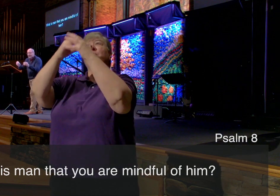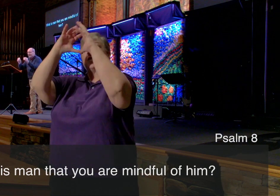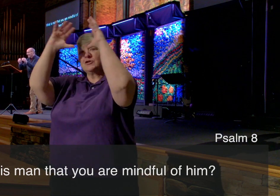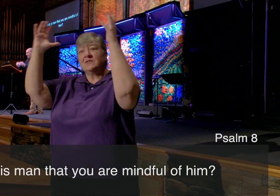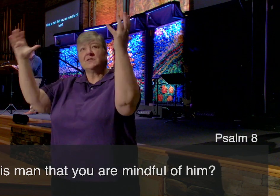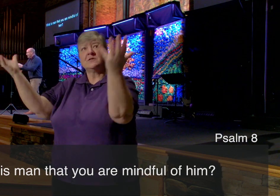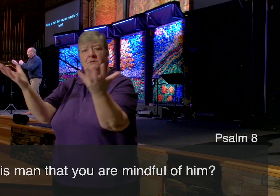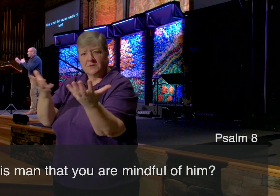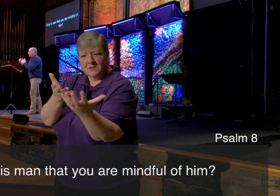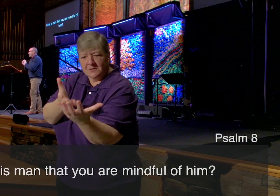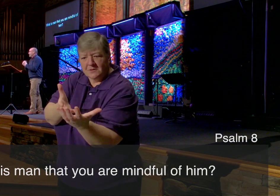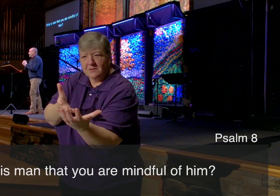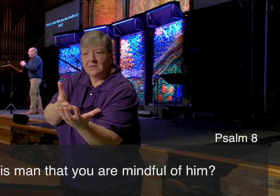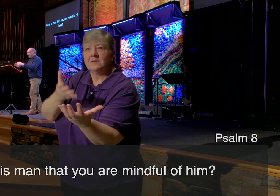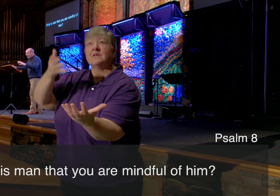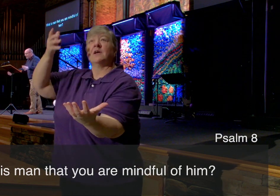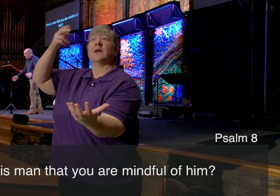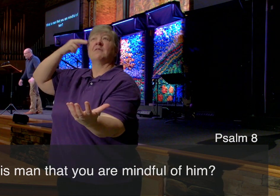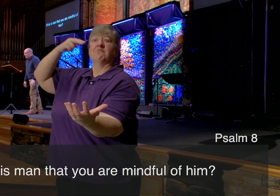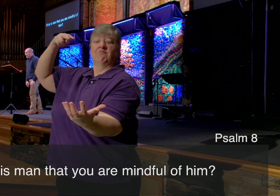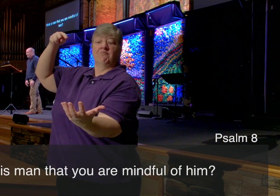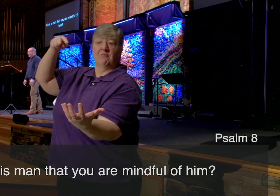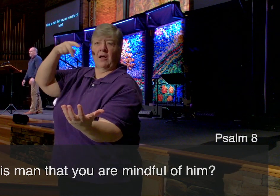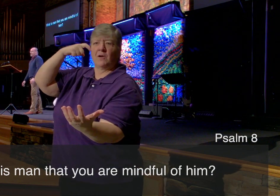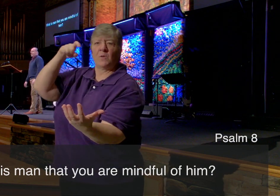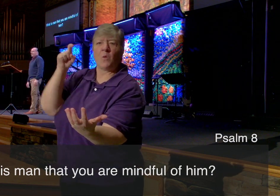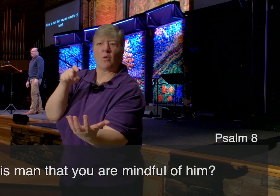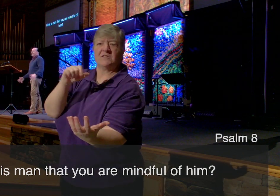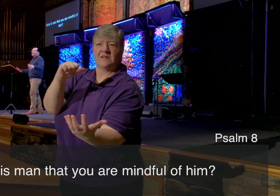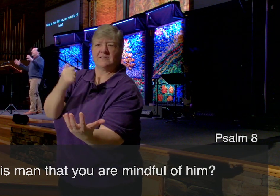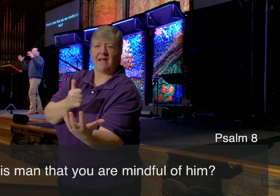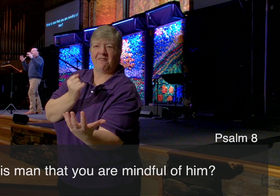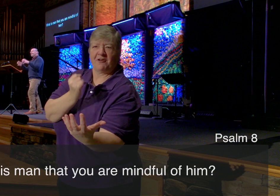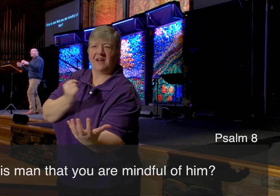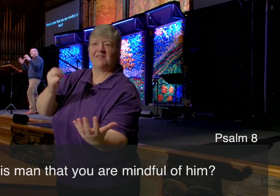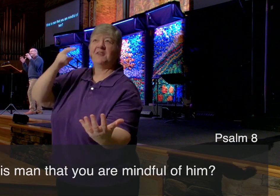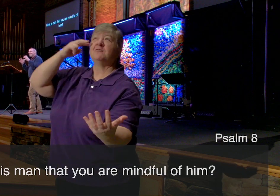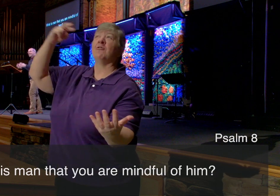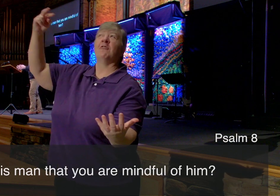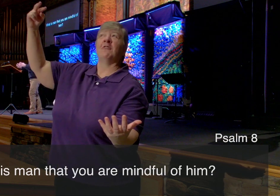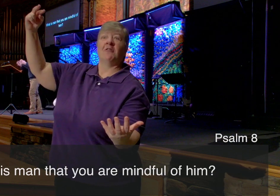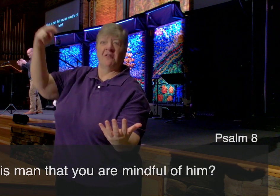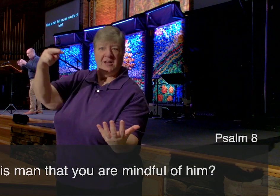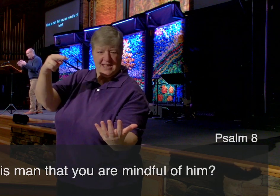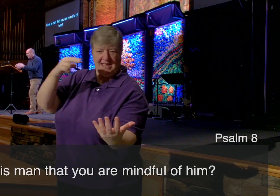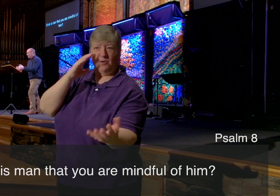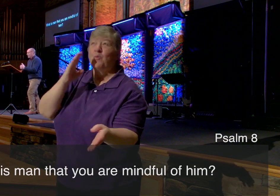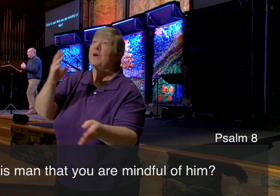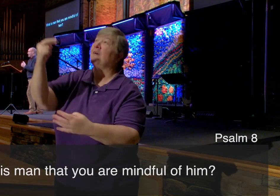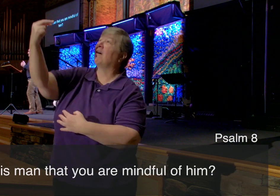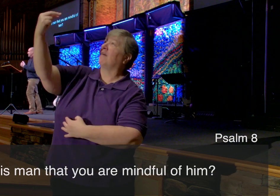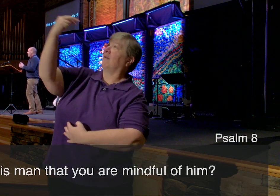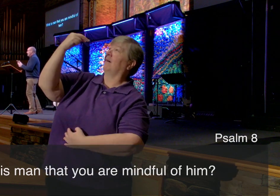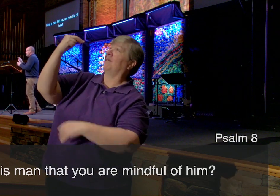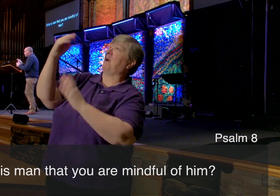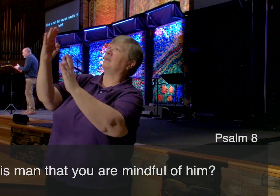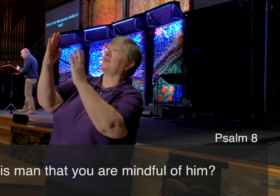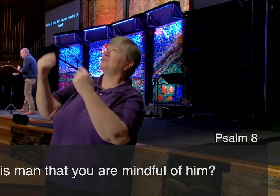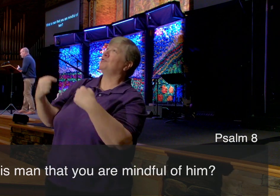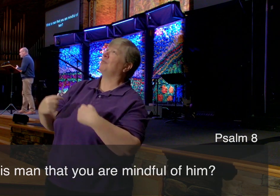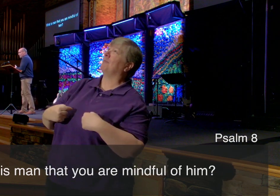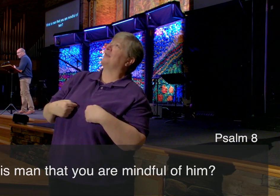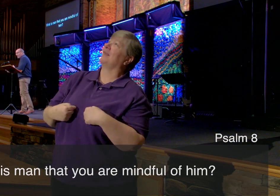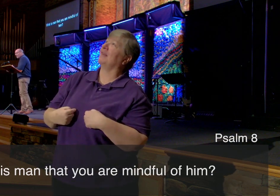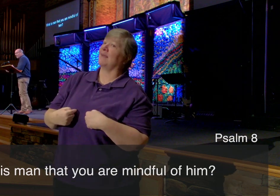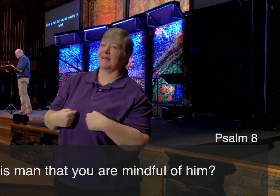notices every single individual and everything about us, that he would pay attention to